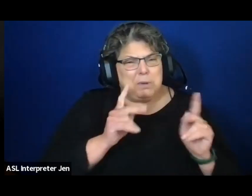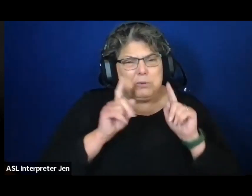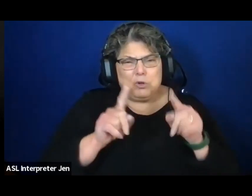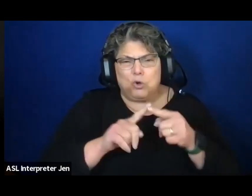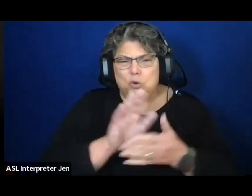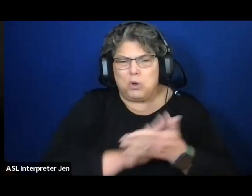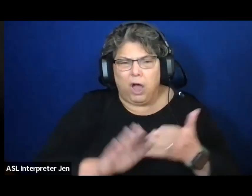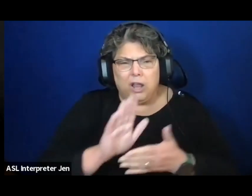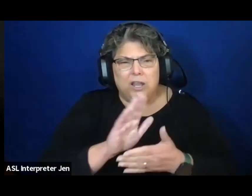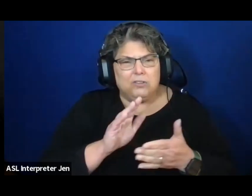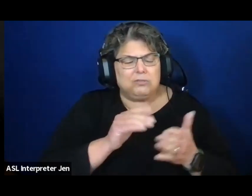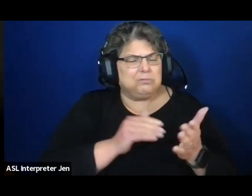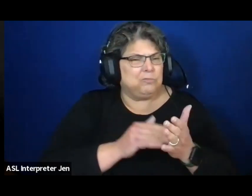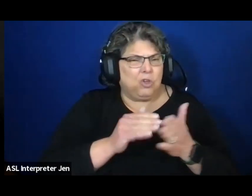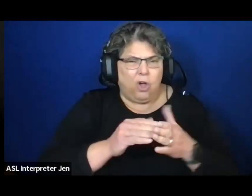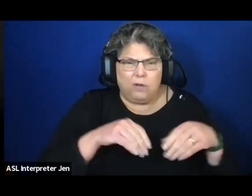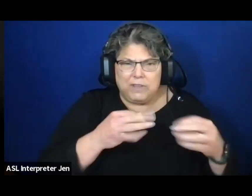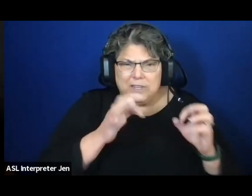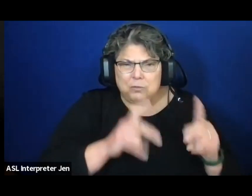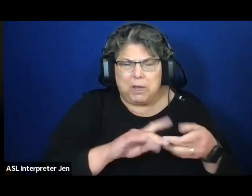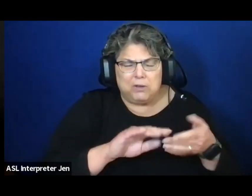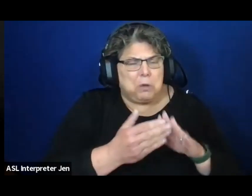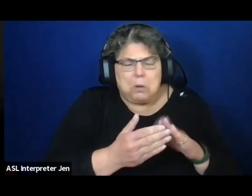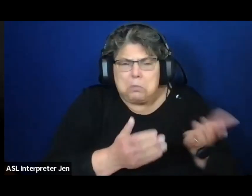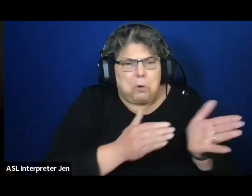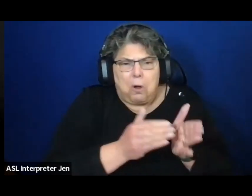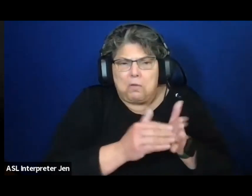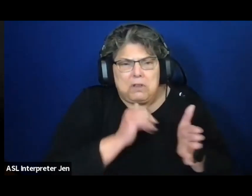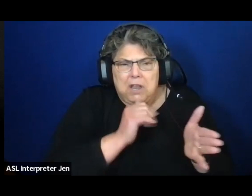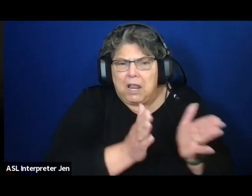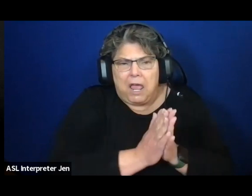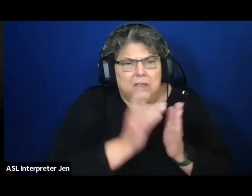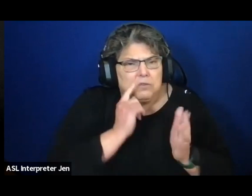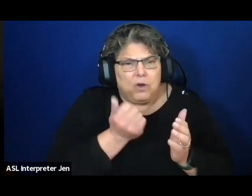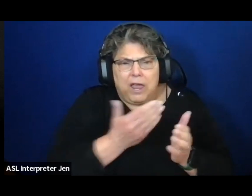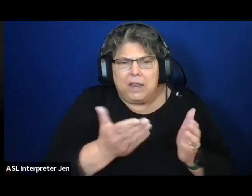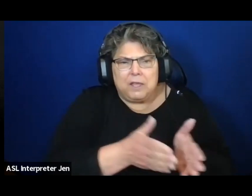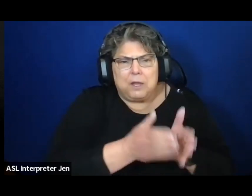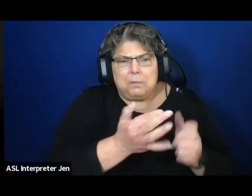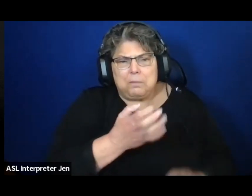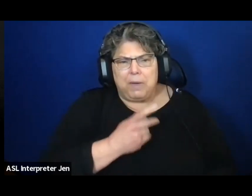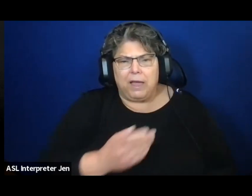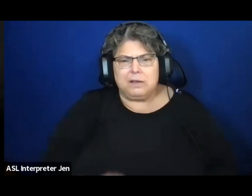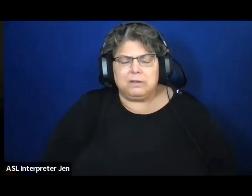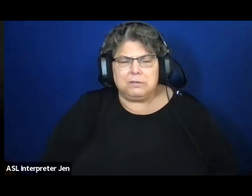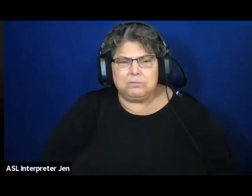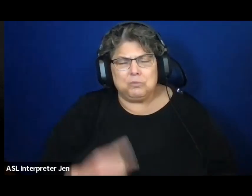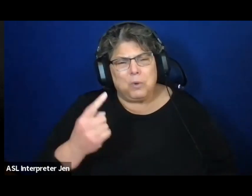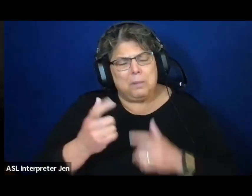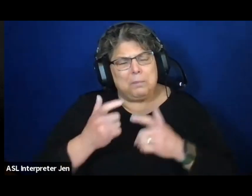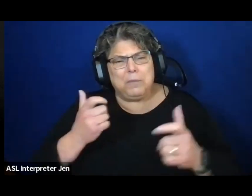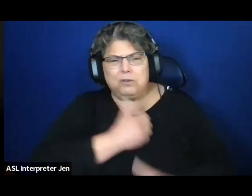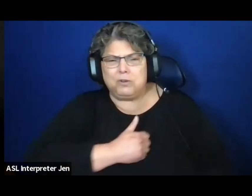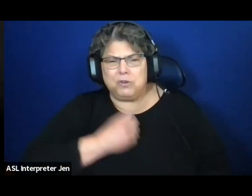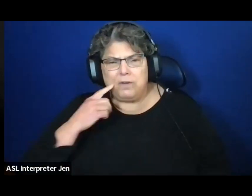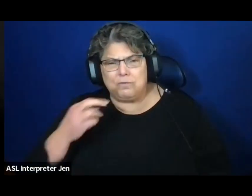community, often seeking nothing in return. One of George's biggest regrets is that his dad isn't here today to see